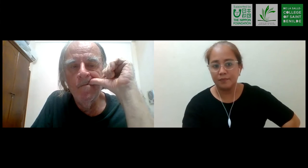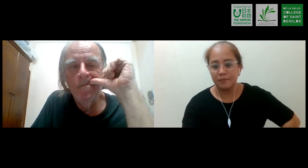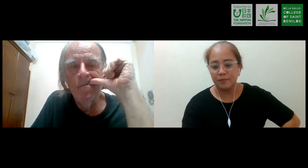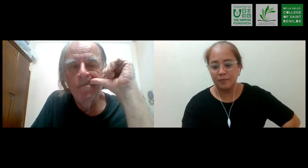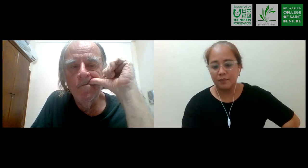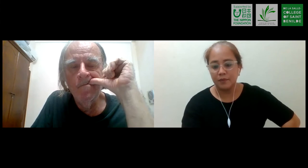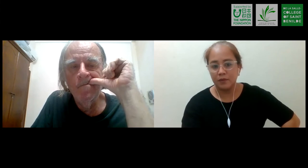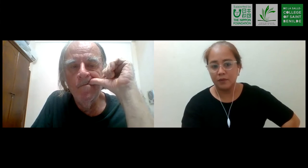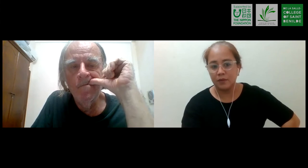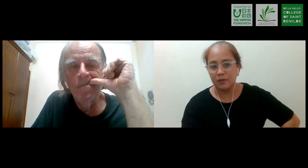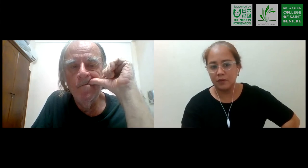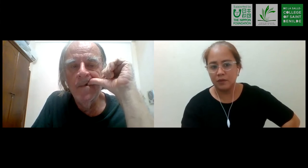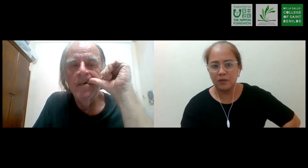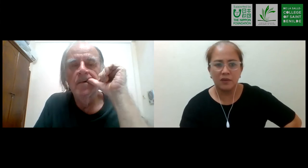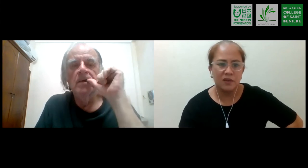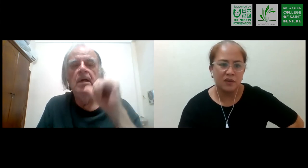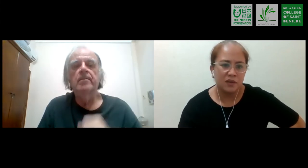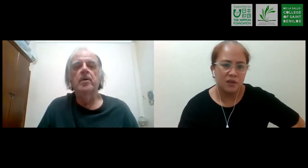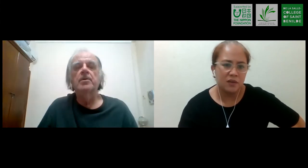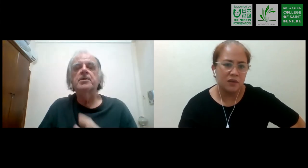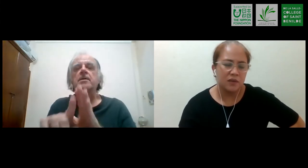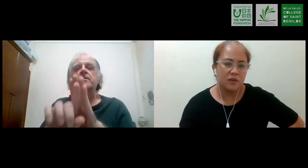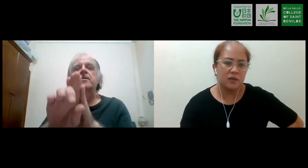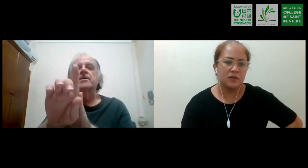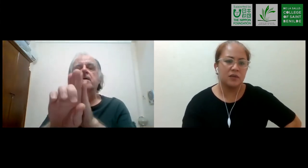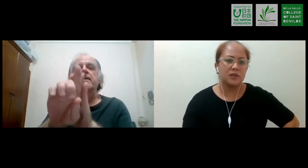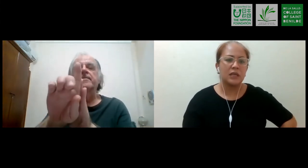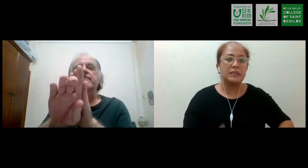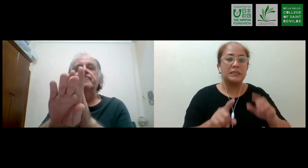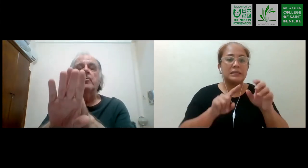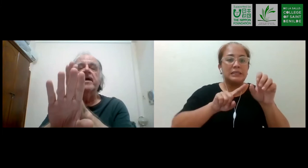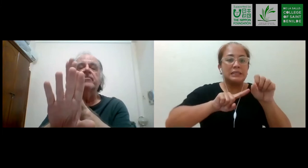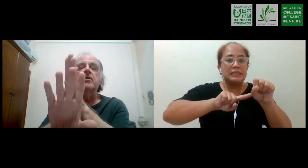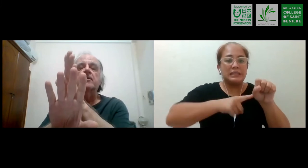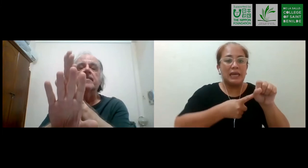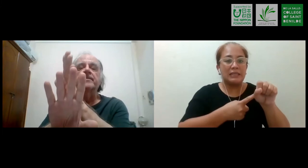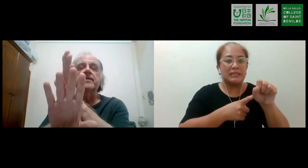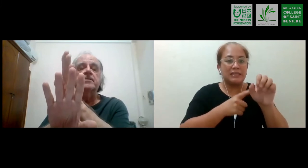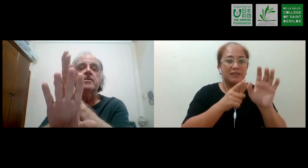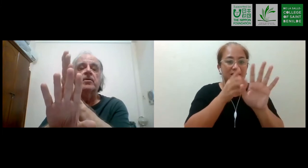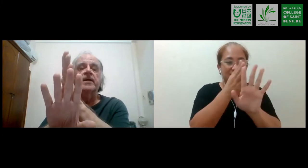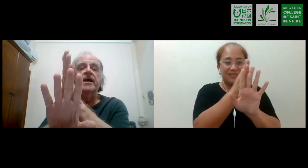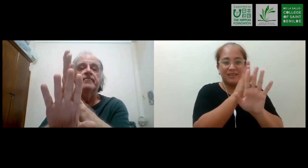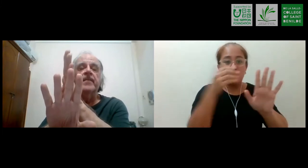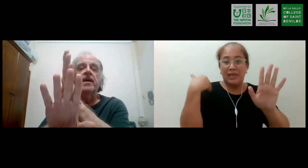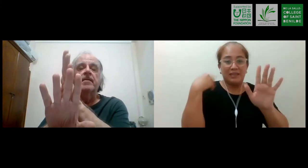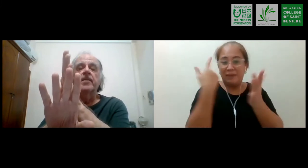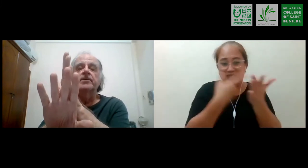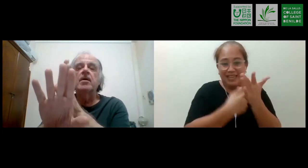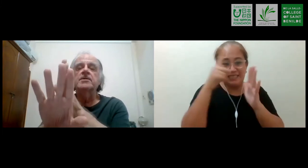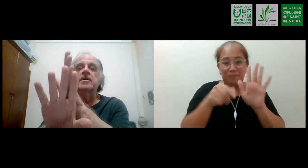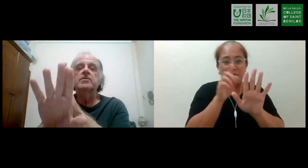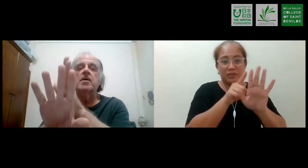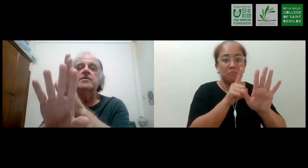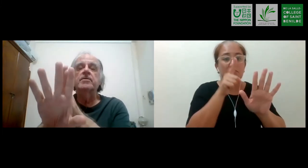with the index or the pinky, what in terms of the order. Starts on the, we haven't talked about this totally yet,